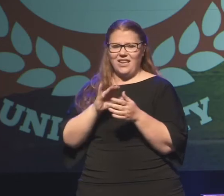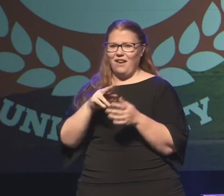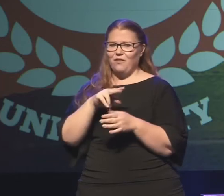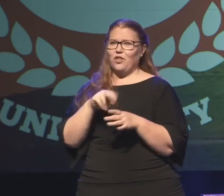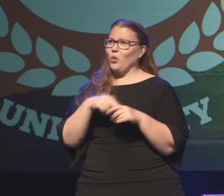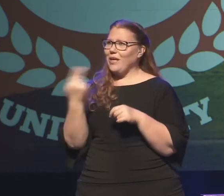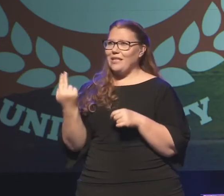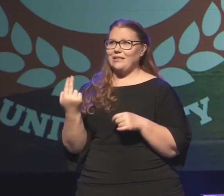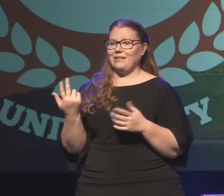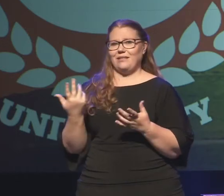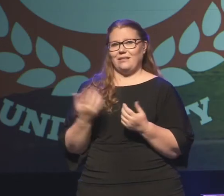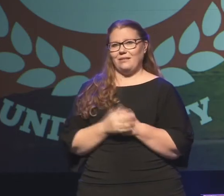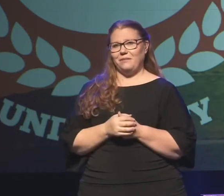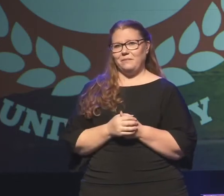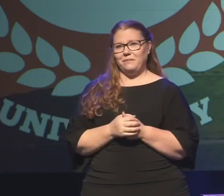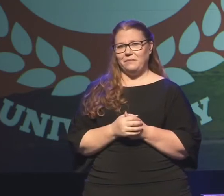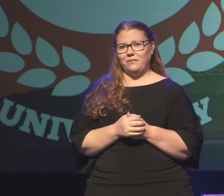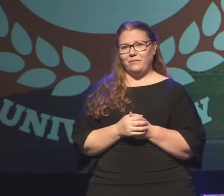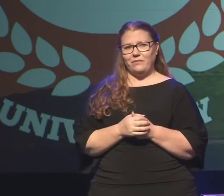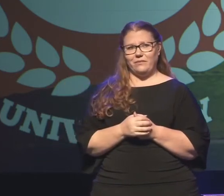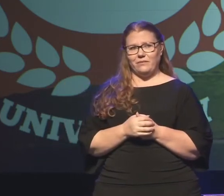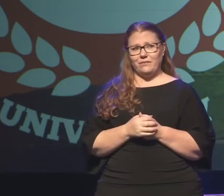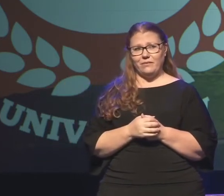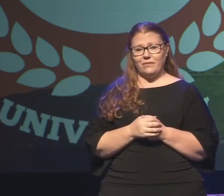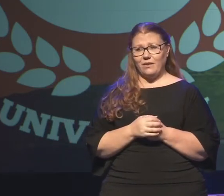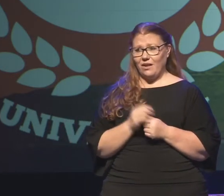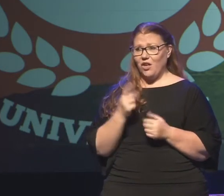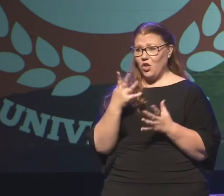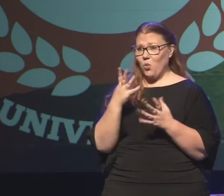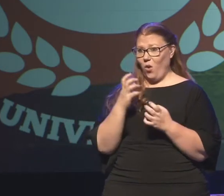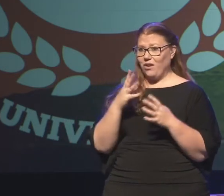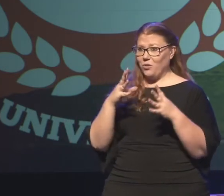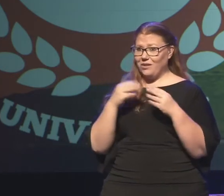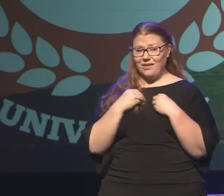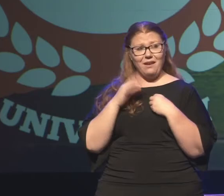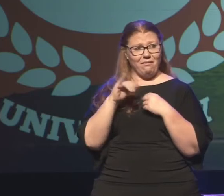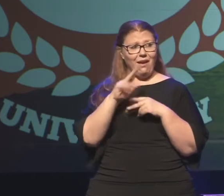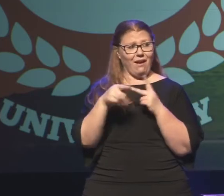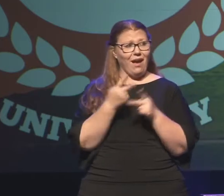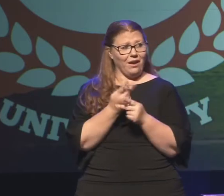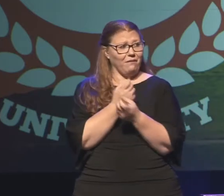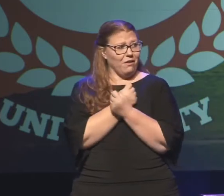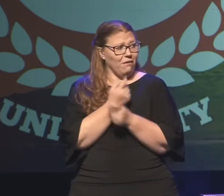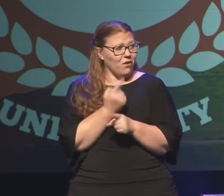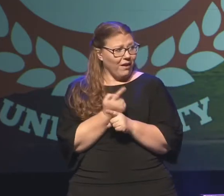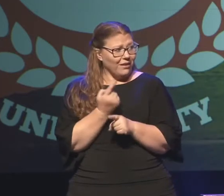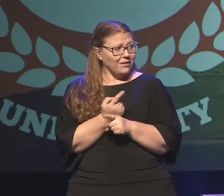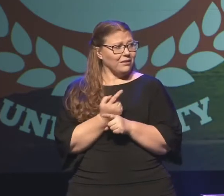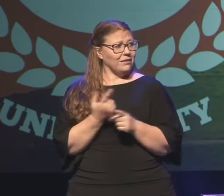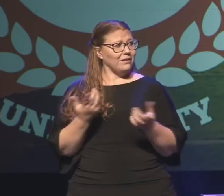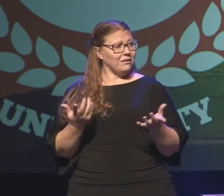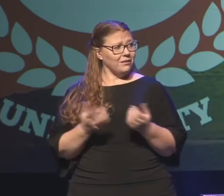quits. Who doesn't want to be the recipient of that kind of love?